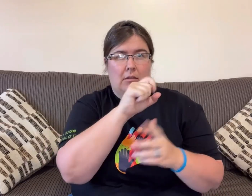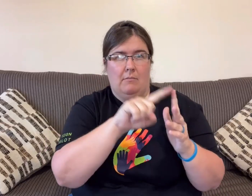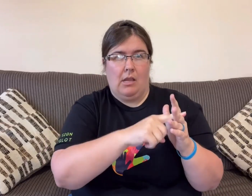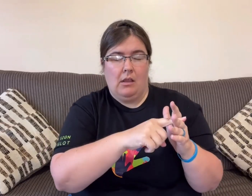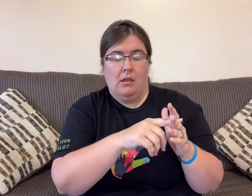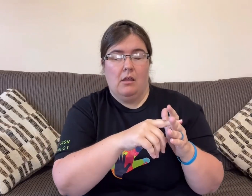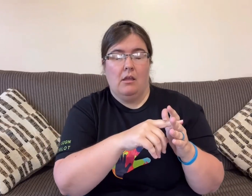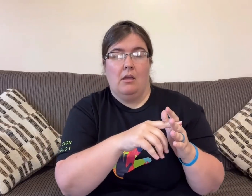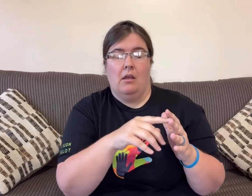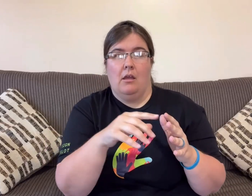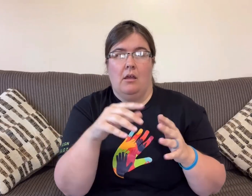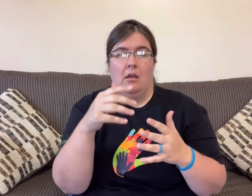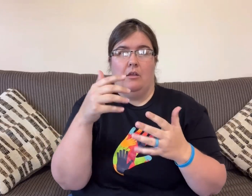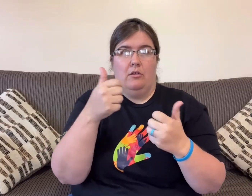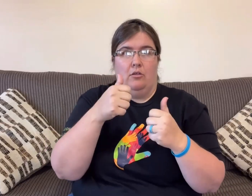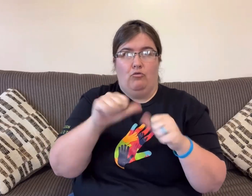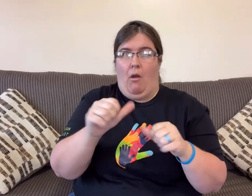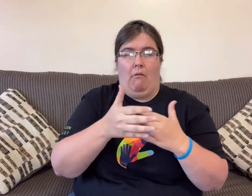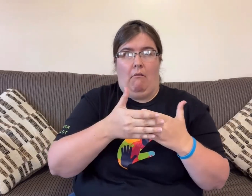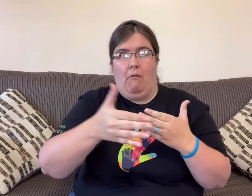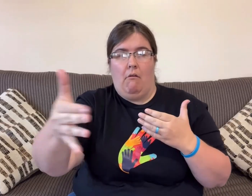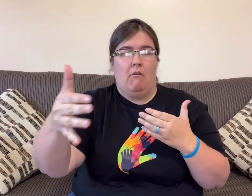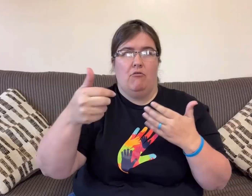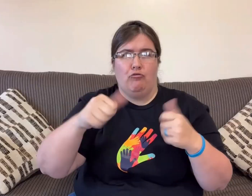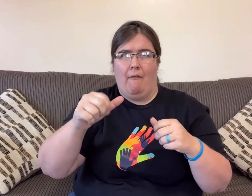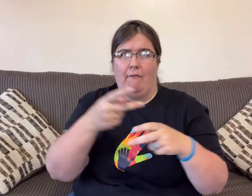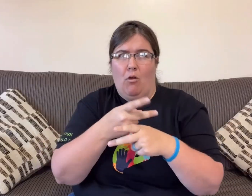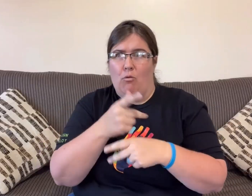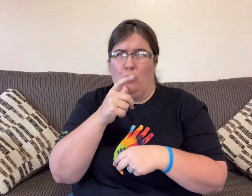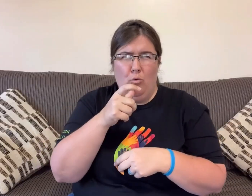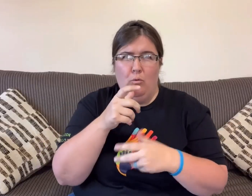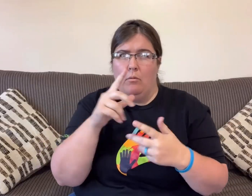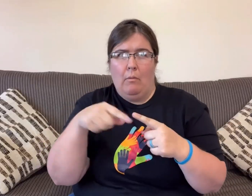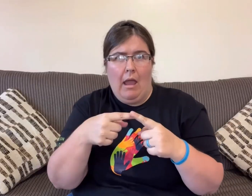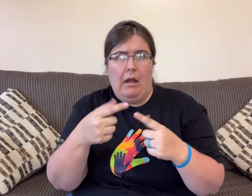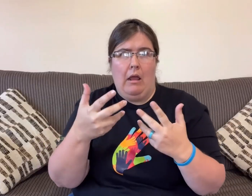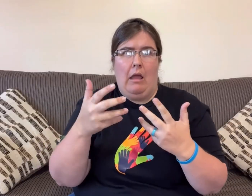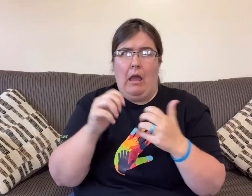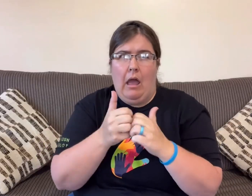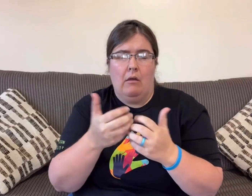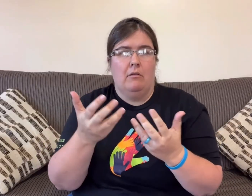miss something at the start, they spend the rest of the conversation trying to figure out who, when, how, why.